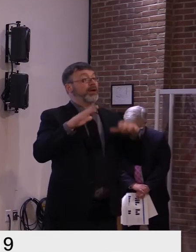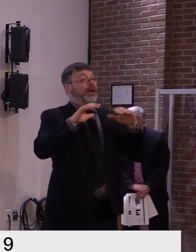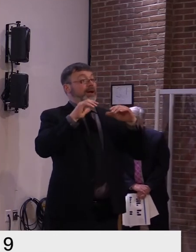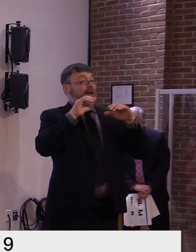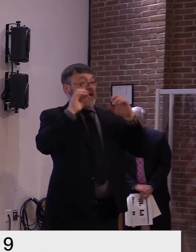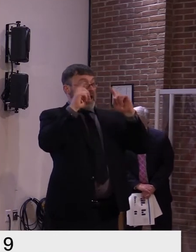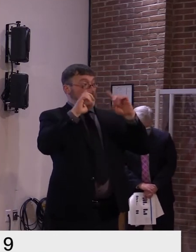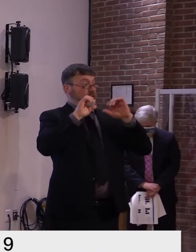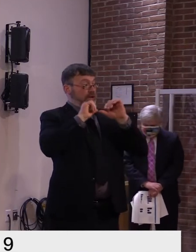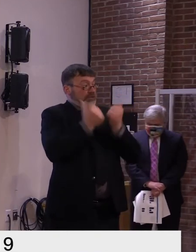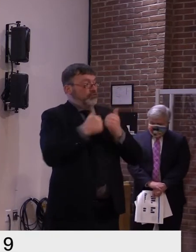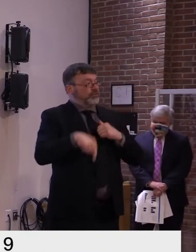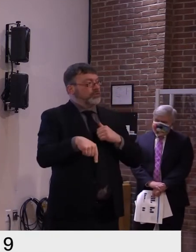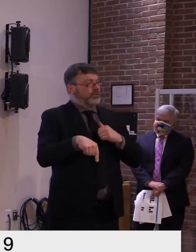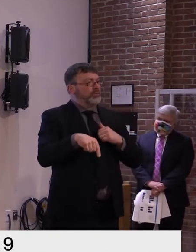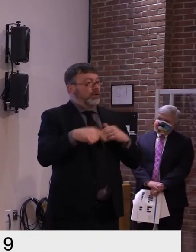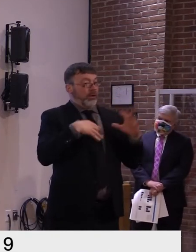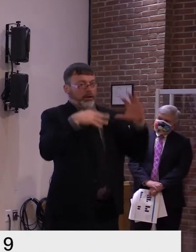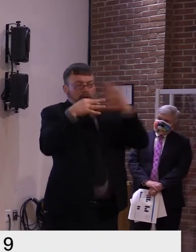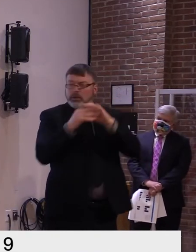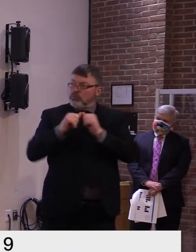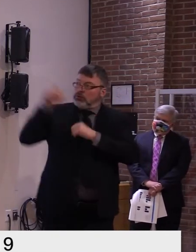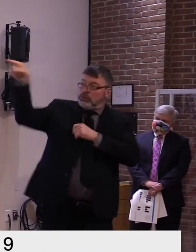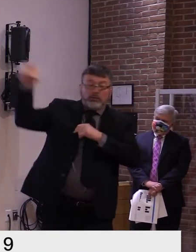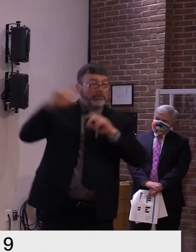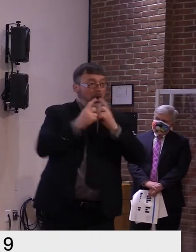is some of the more restrictive and